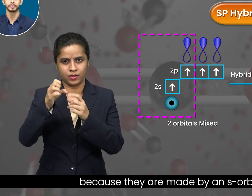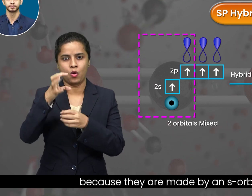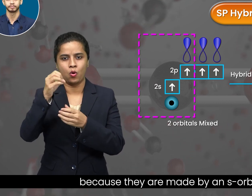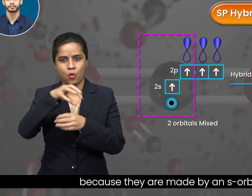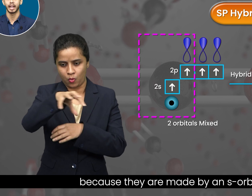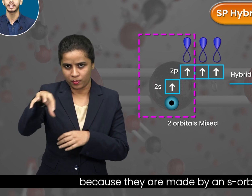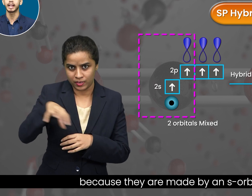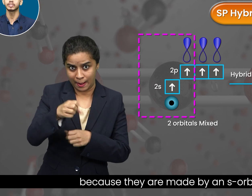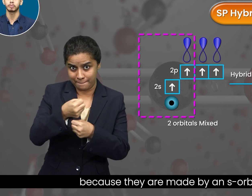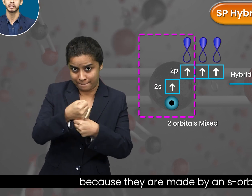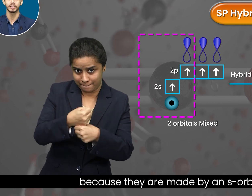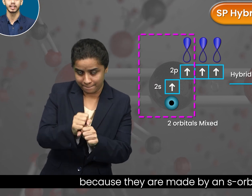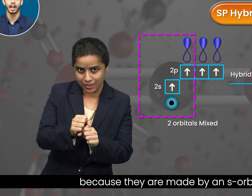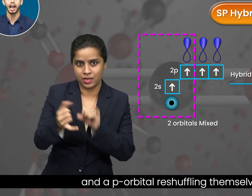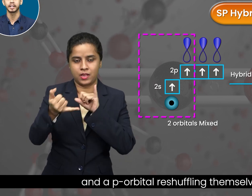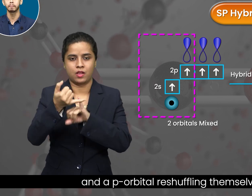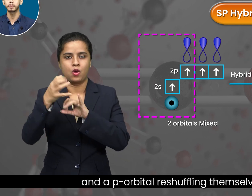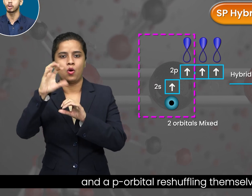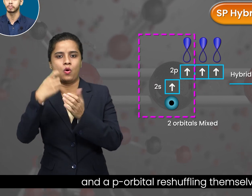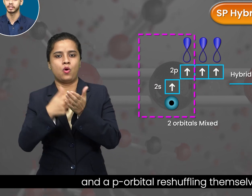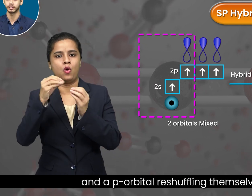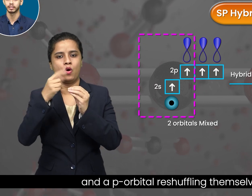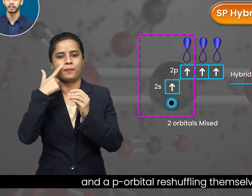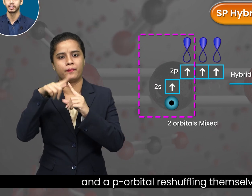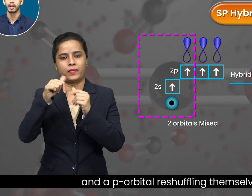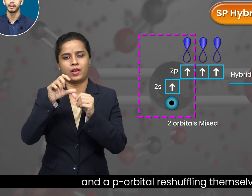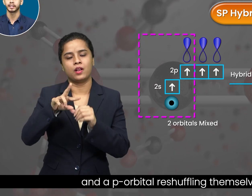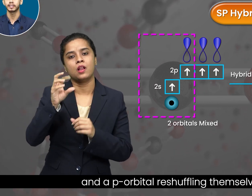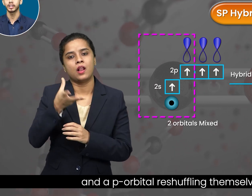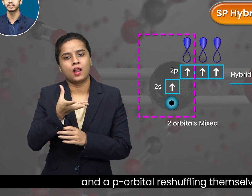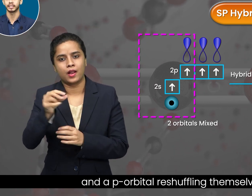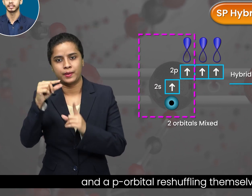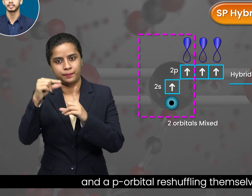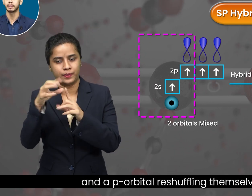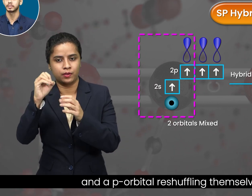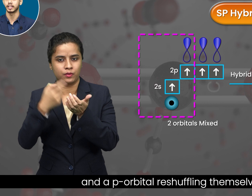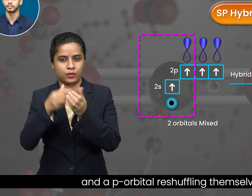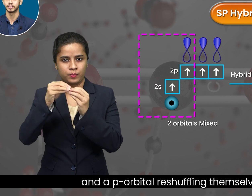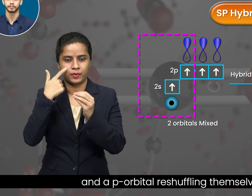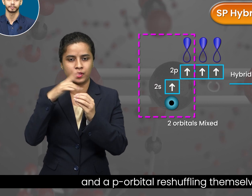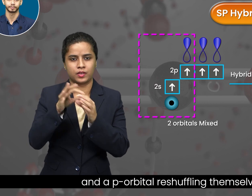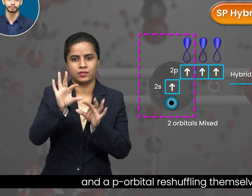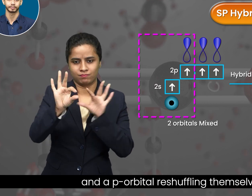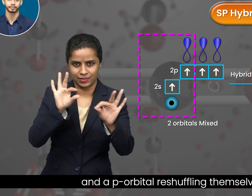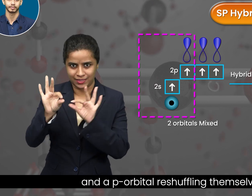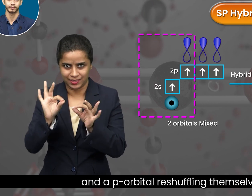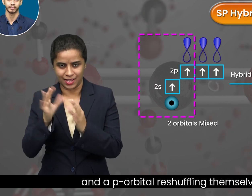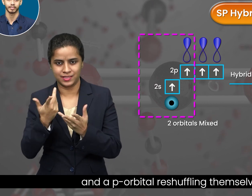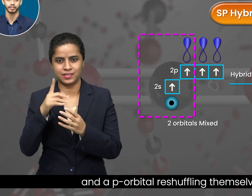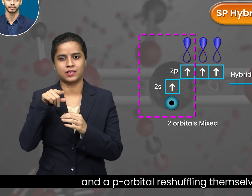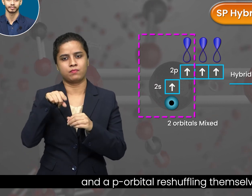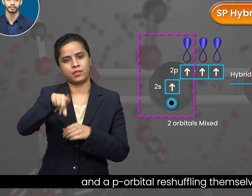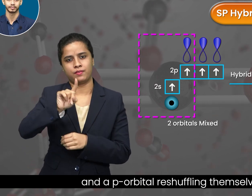by an s orbital and a p orbital, reshuffling it themselves.